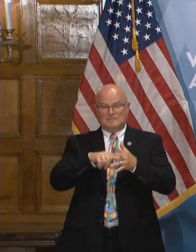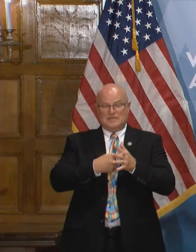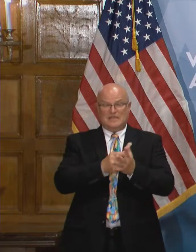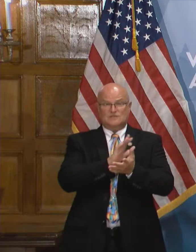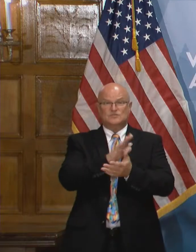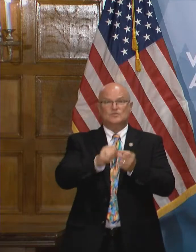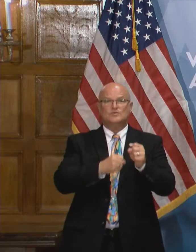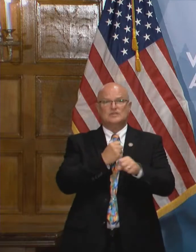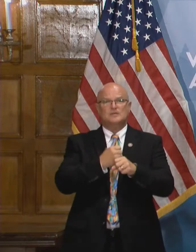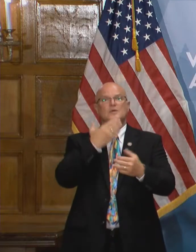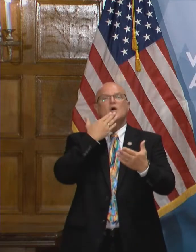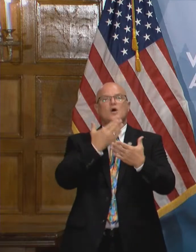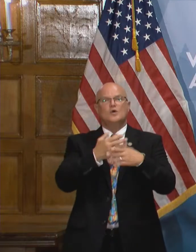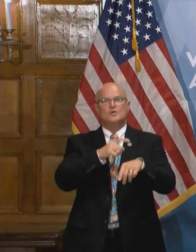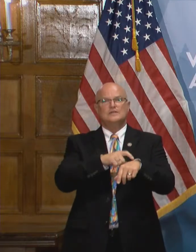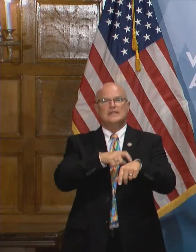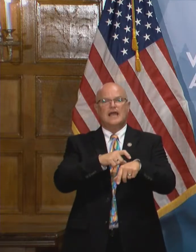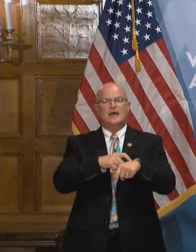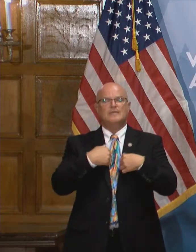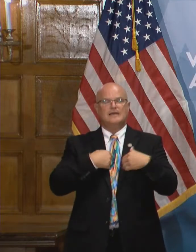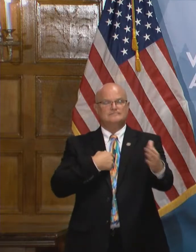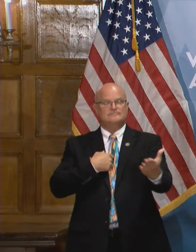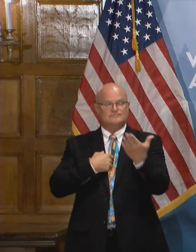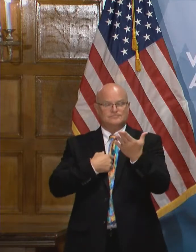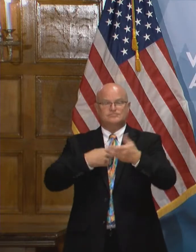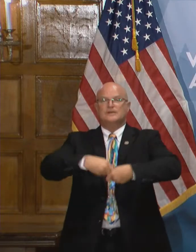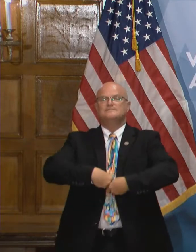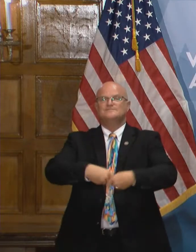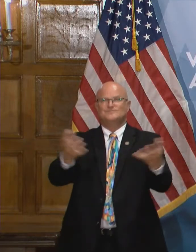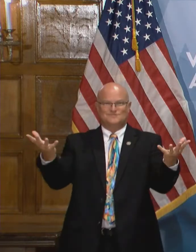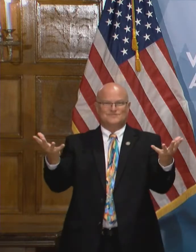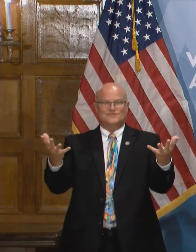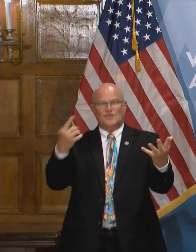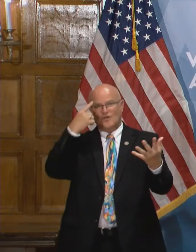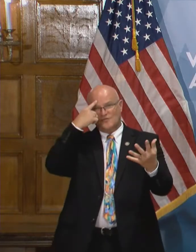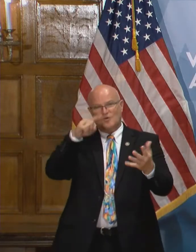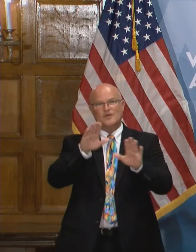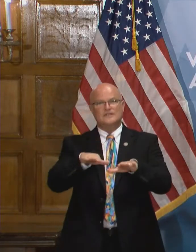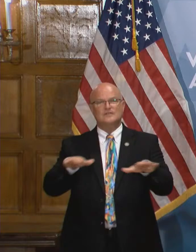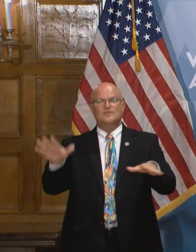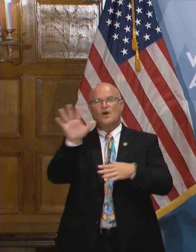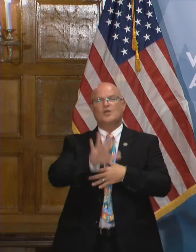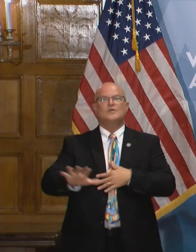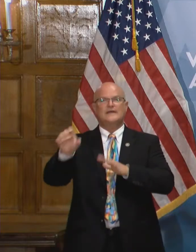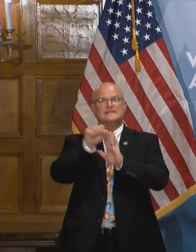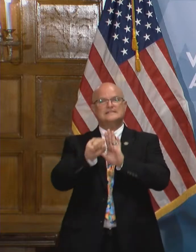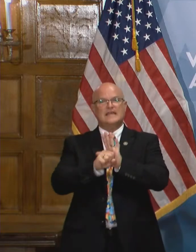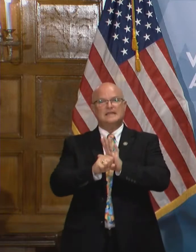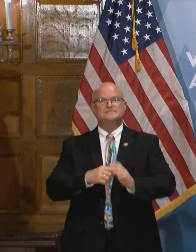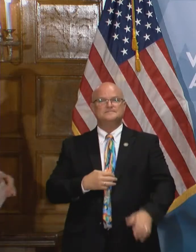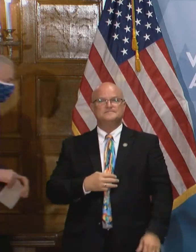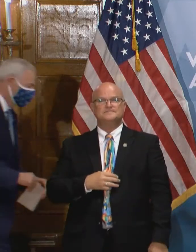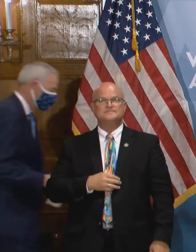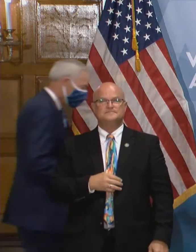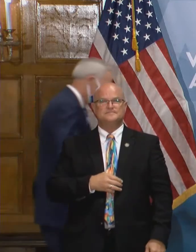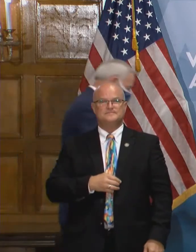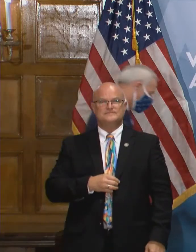school would be a very good time for us to distribute this type of information to the children across the state.